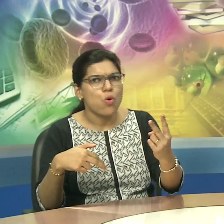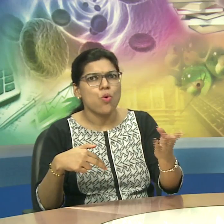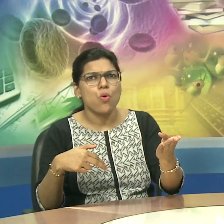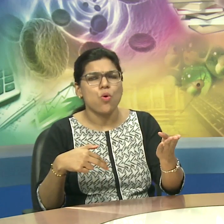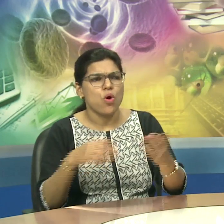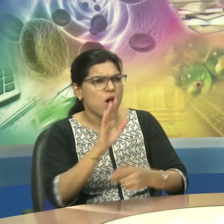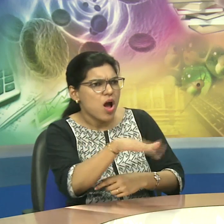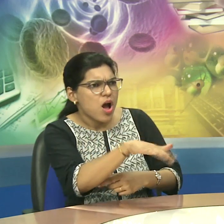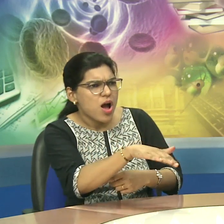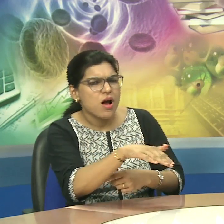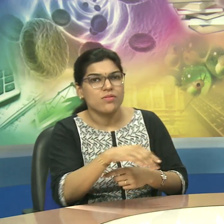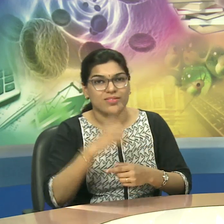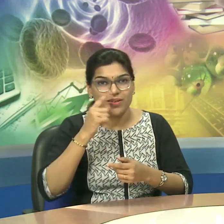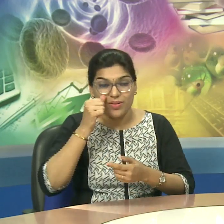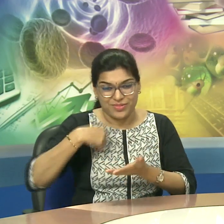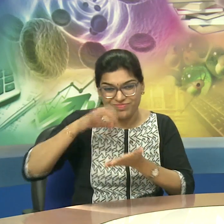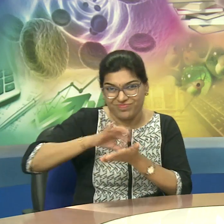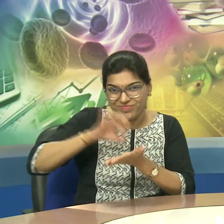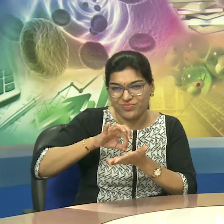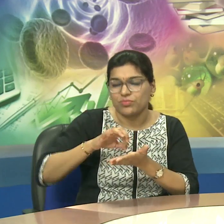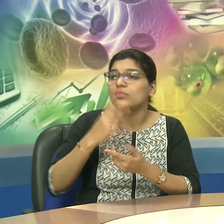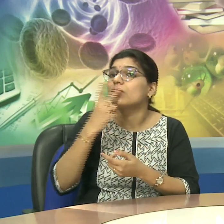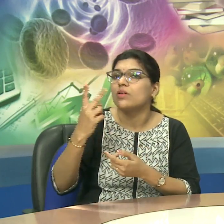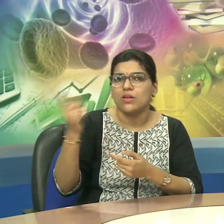grandfather came to the veranda and said,